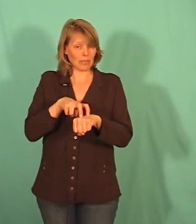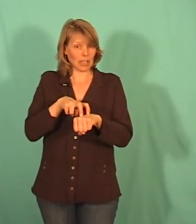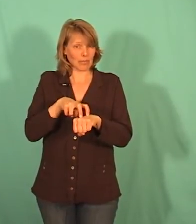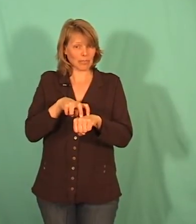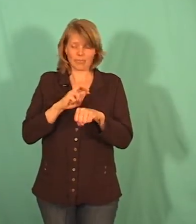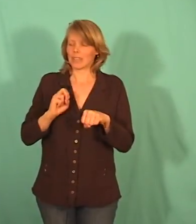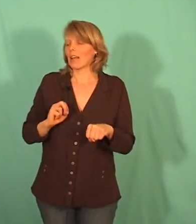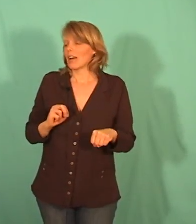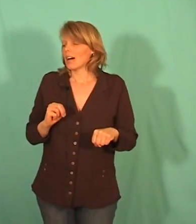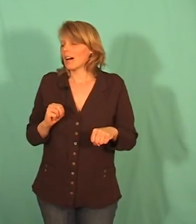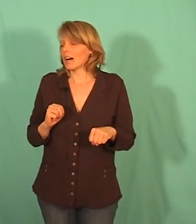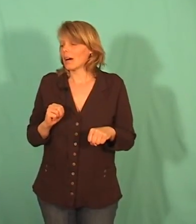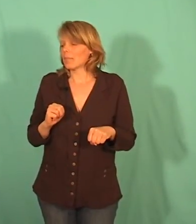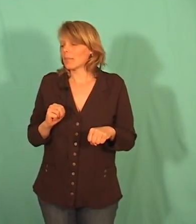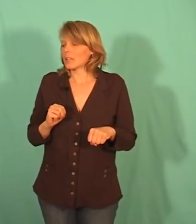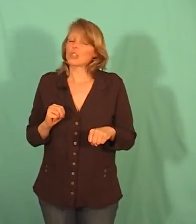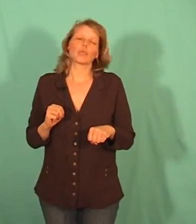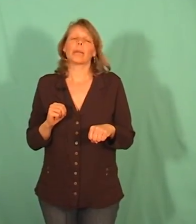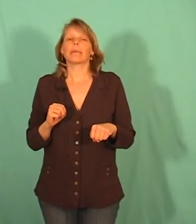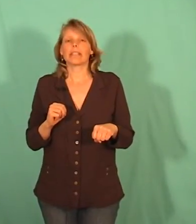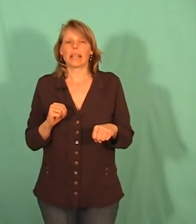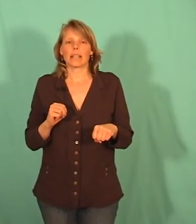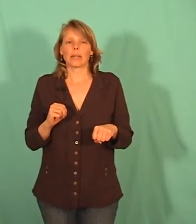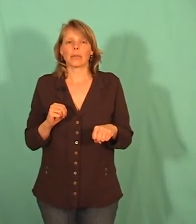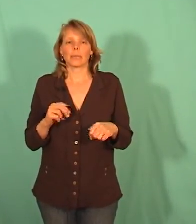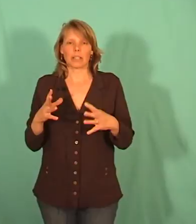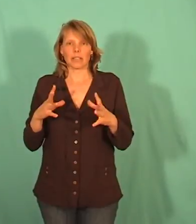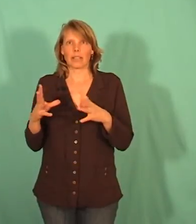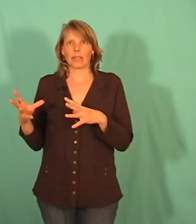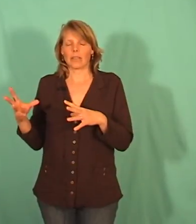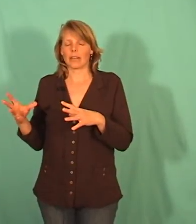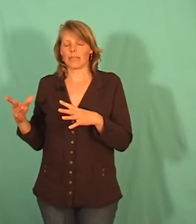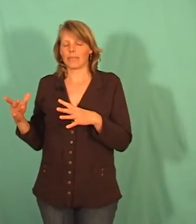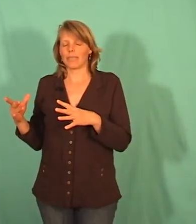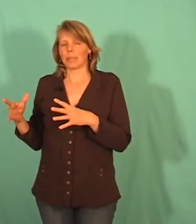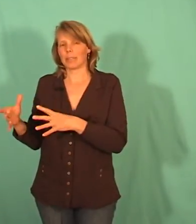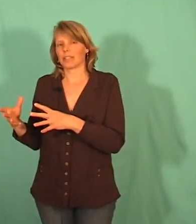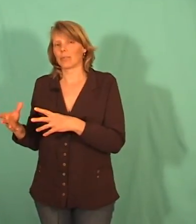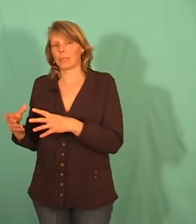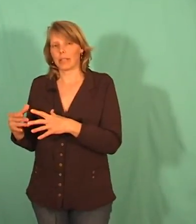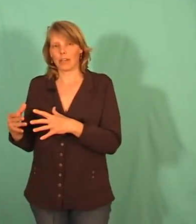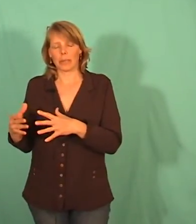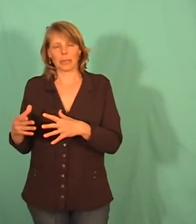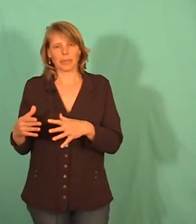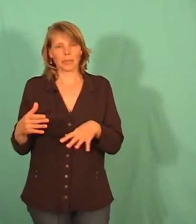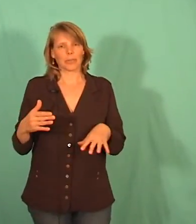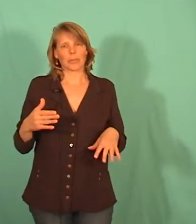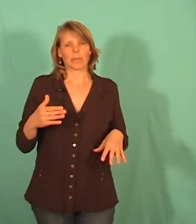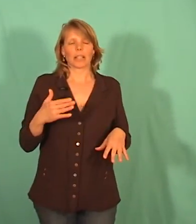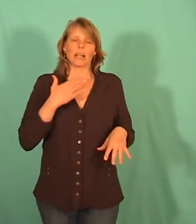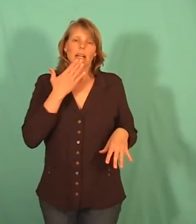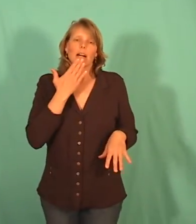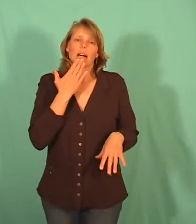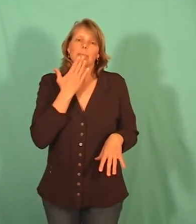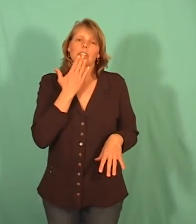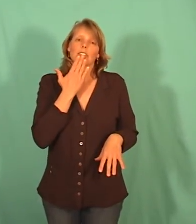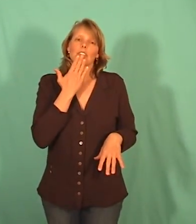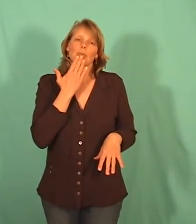down. Sweet potato, because I know a lot of babies like sweet potato baby food or something. This is